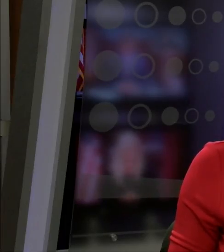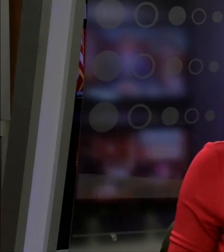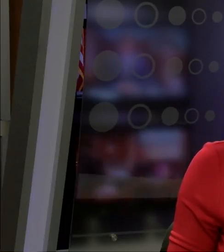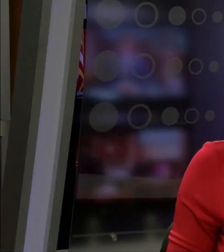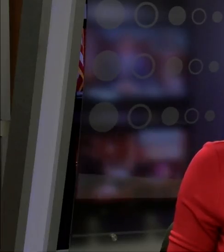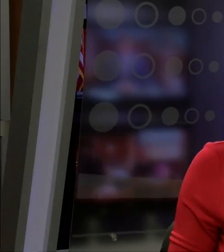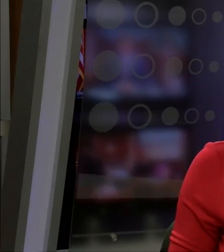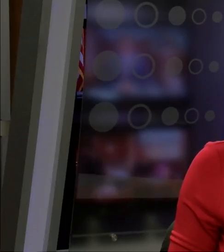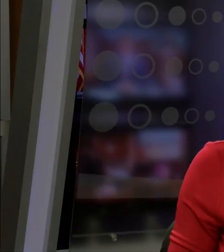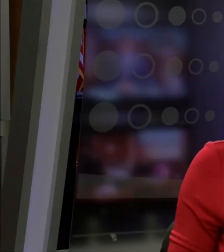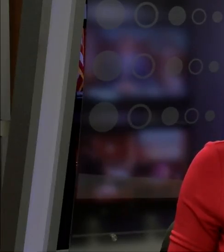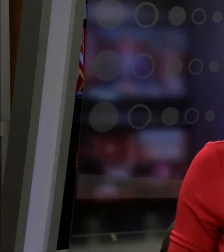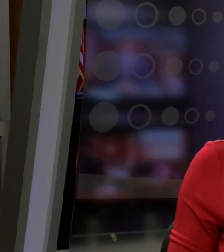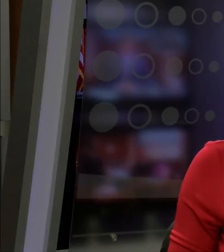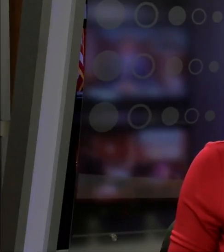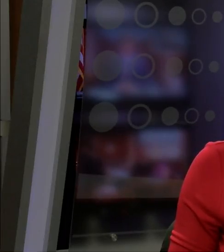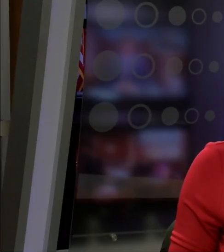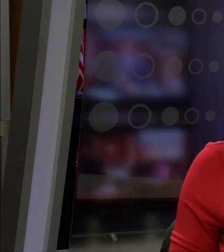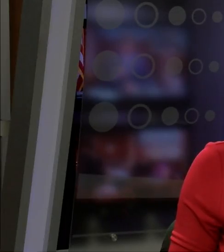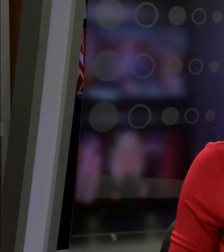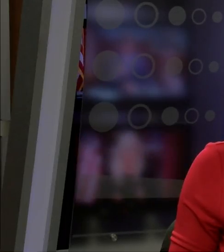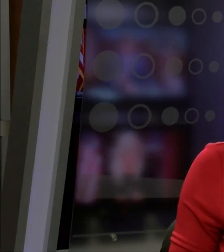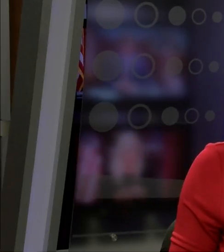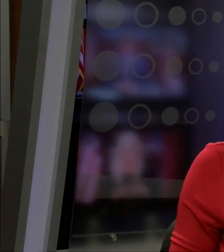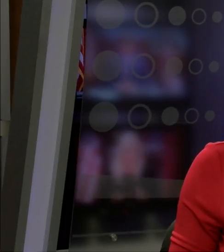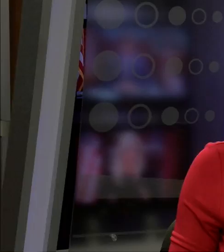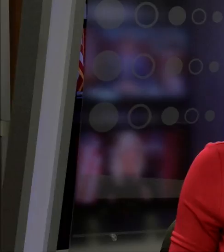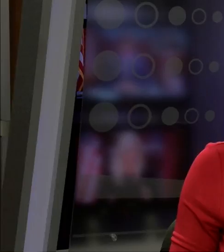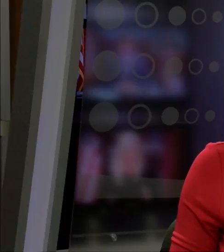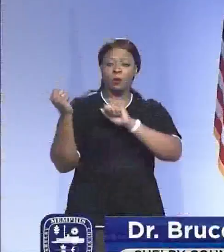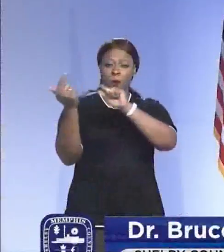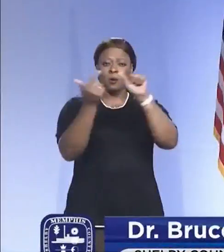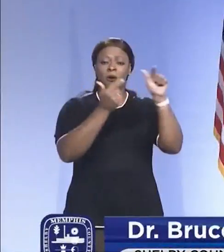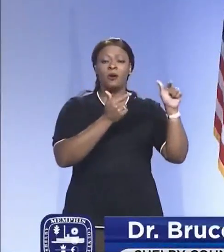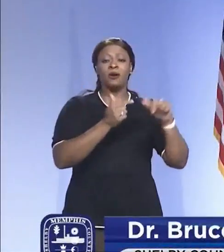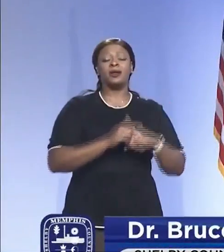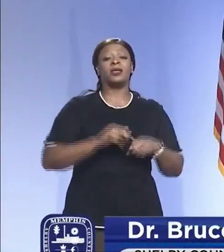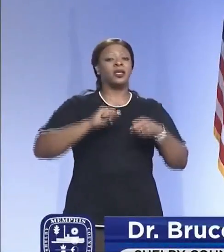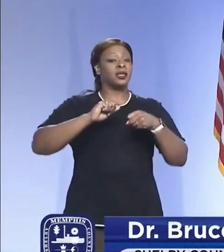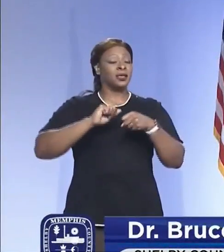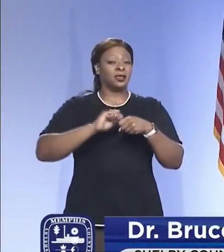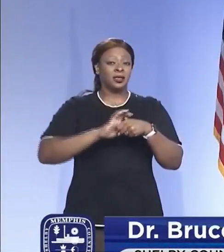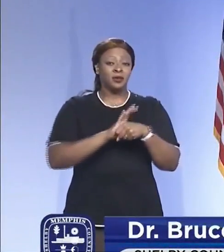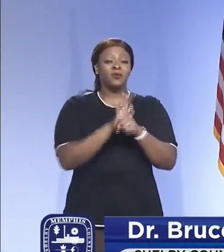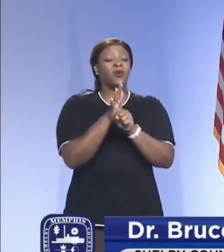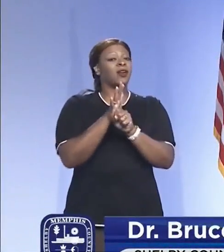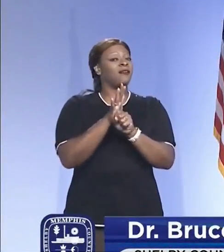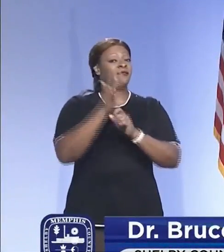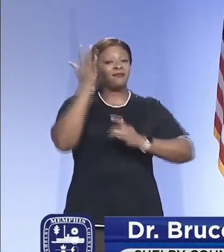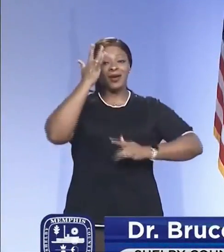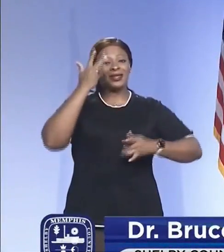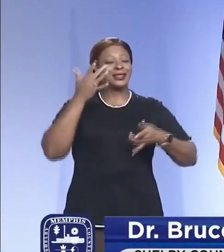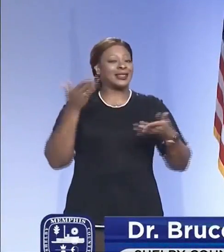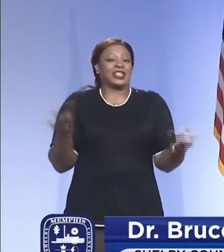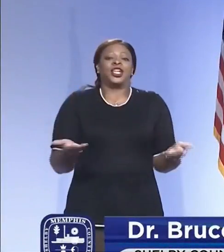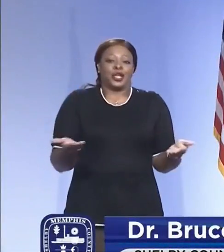local 24 News reporter Brad Broders breaks it all down for us the coronavirus is here